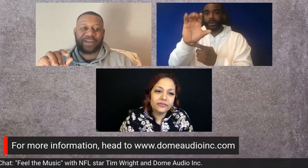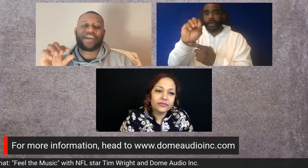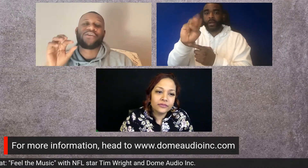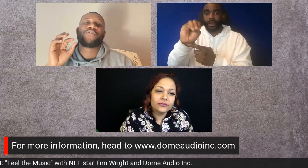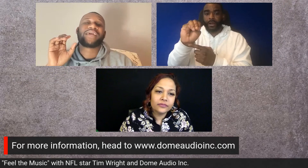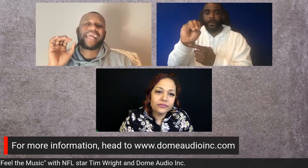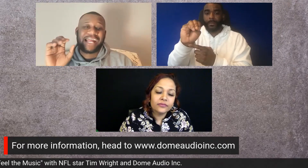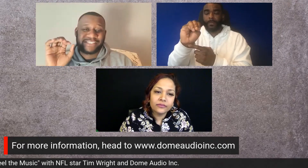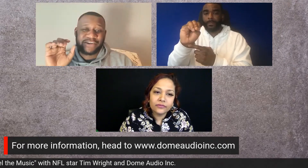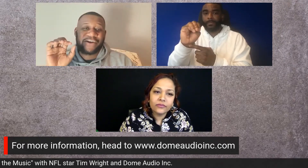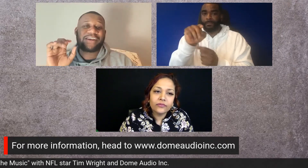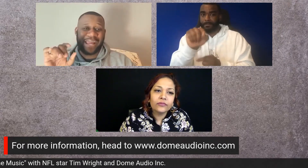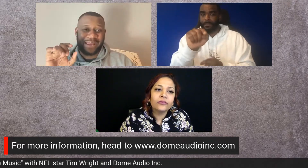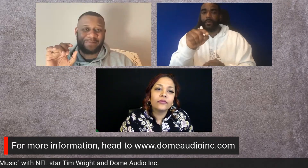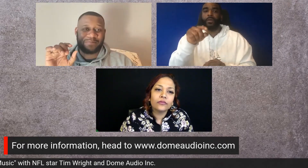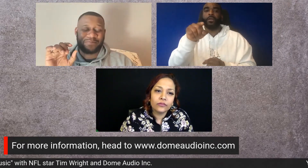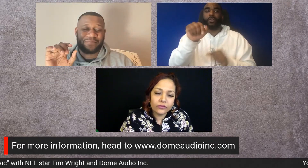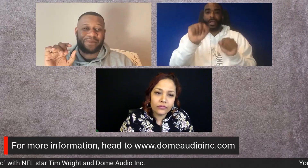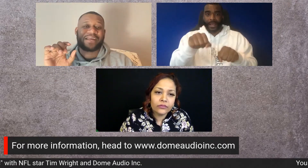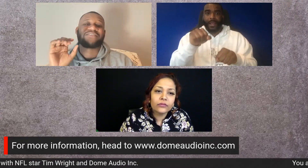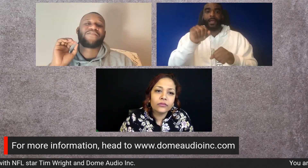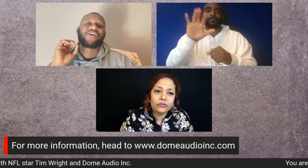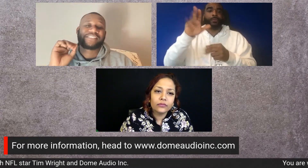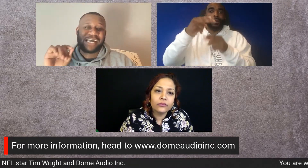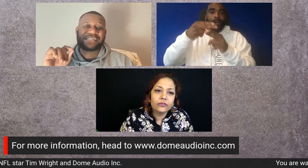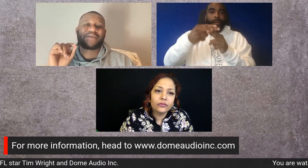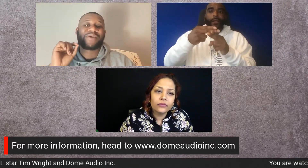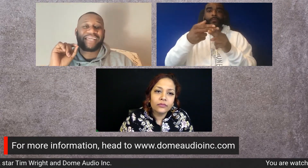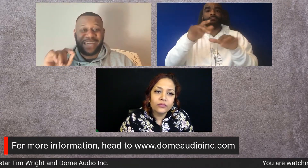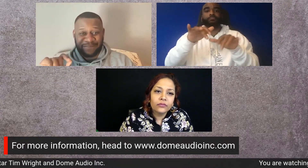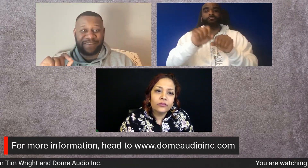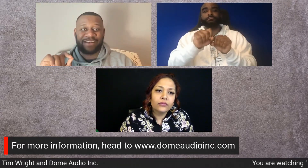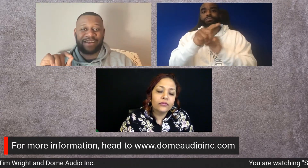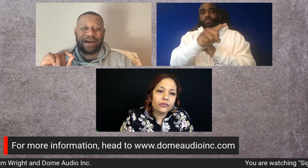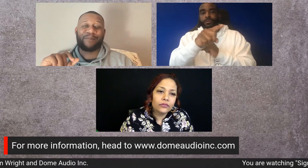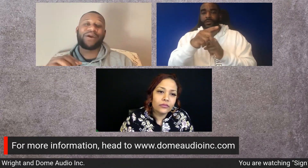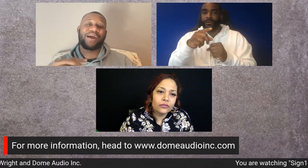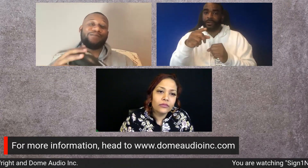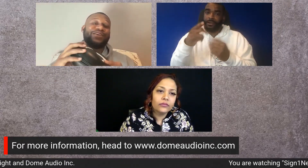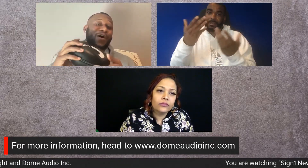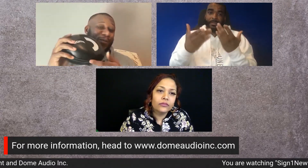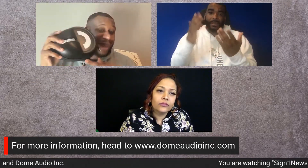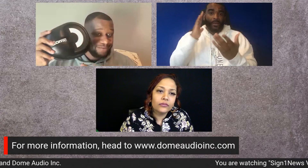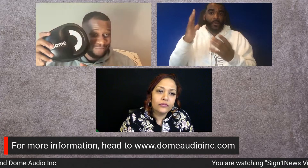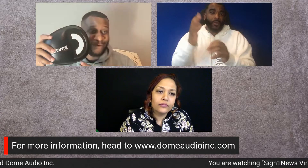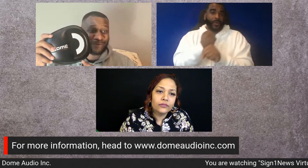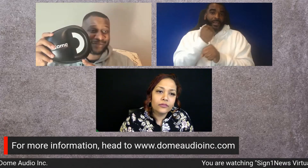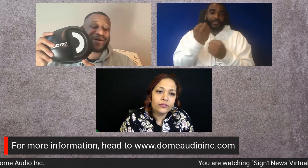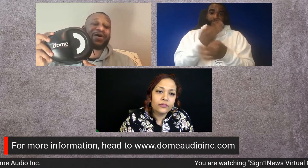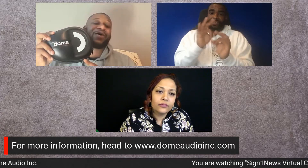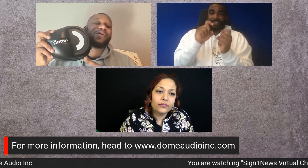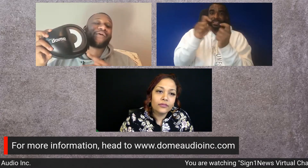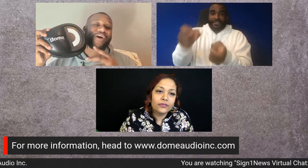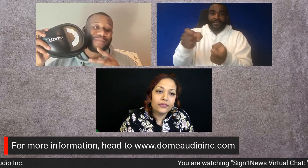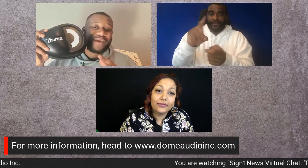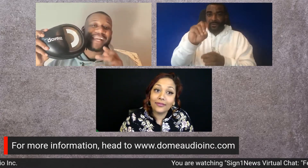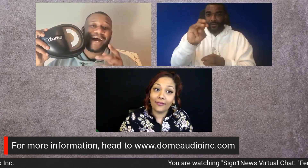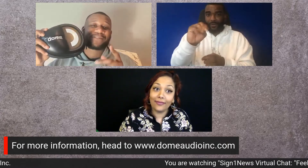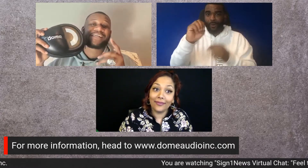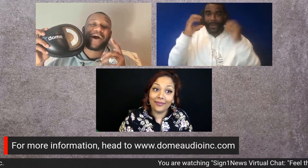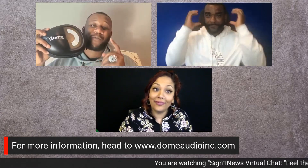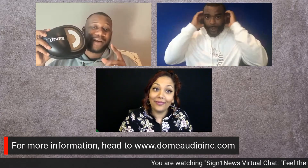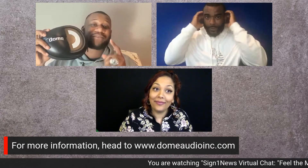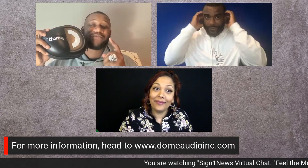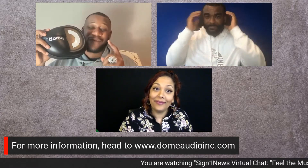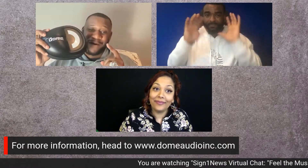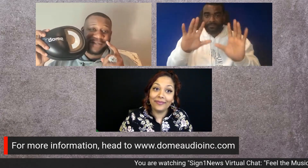domeaudioinc.com, you can enter your name for a chance to be gifted a pair of Dome headphones. We're going to be